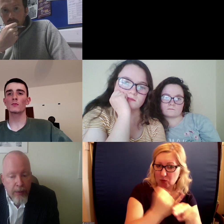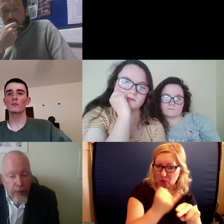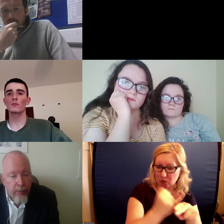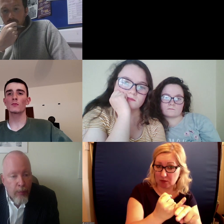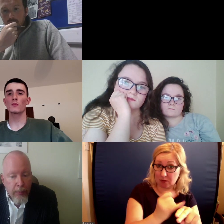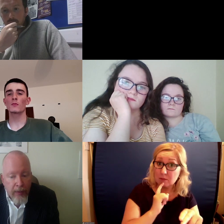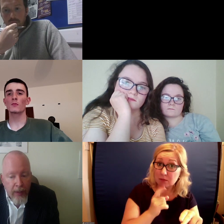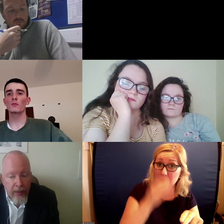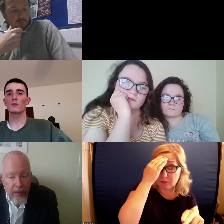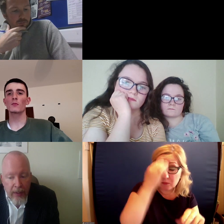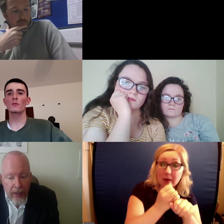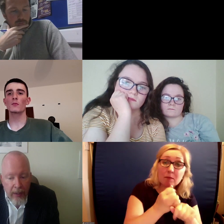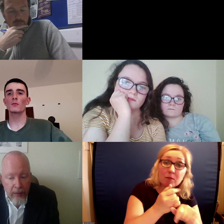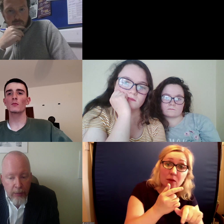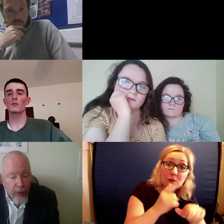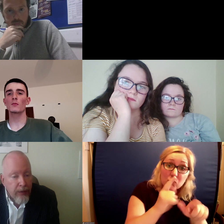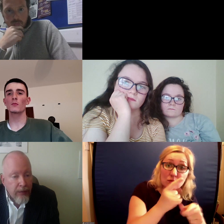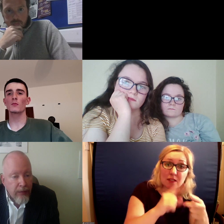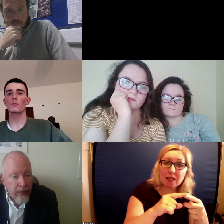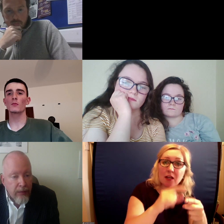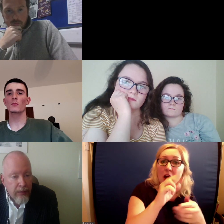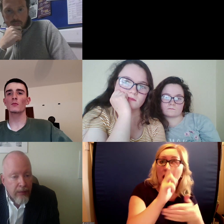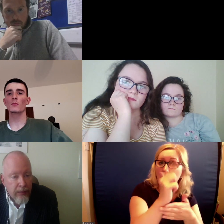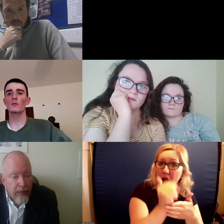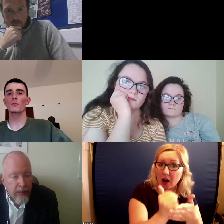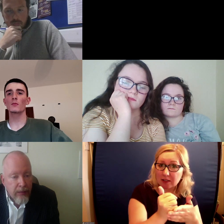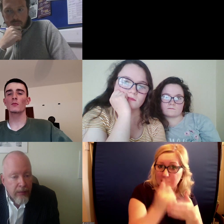connection to a more empathetic world?